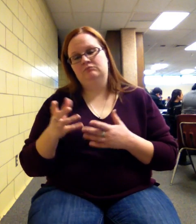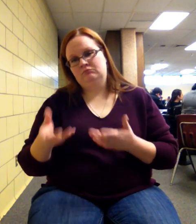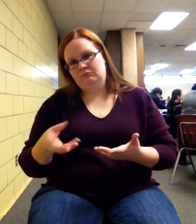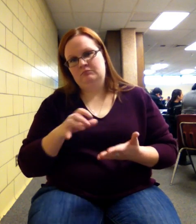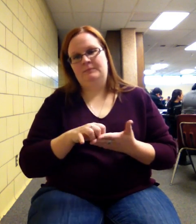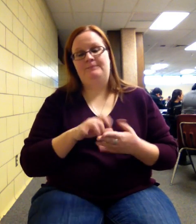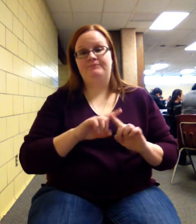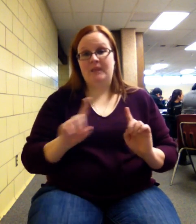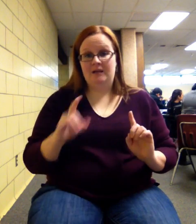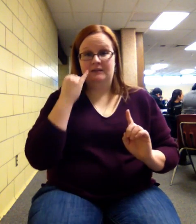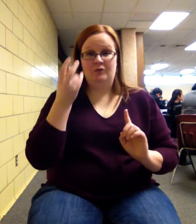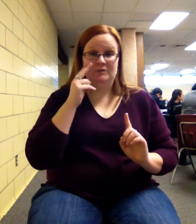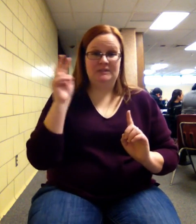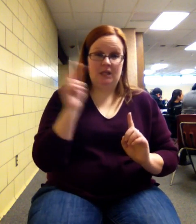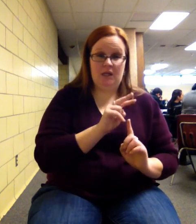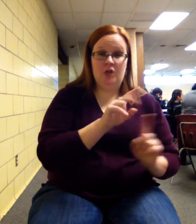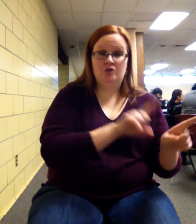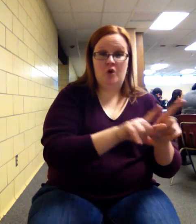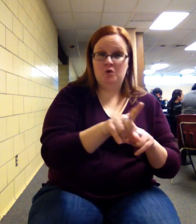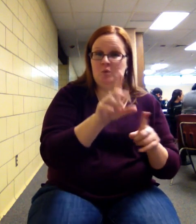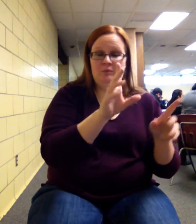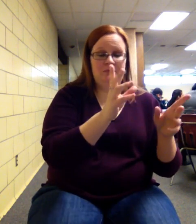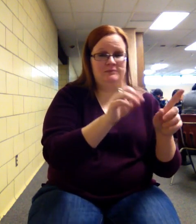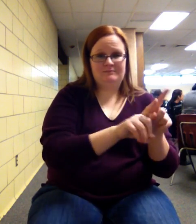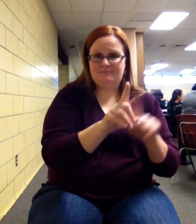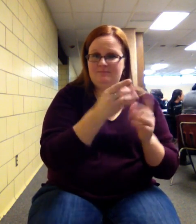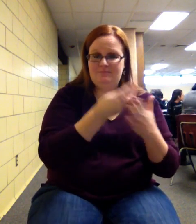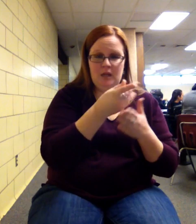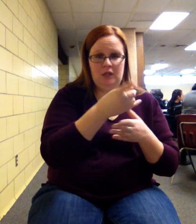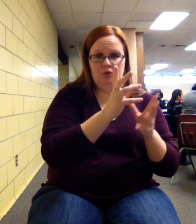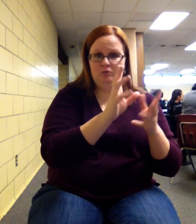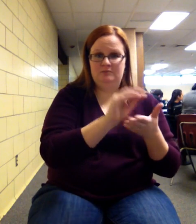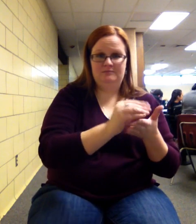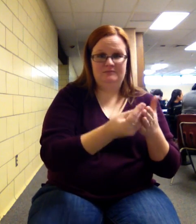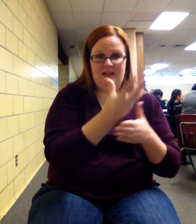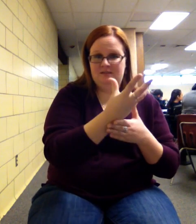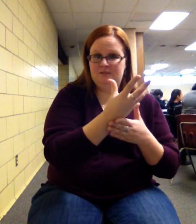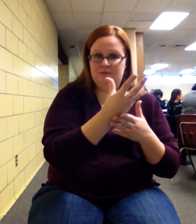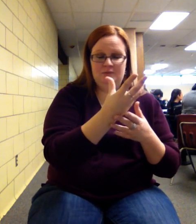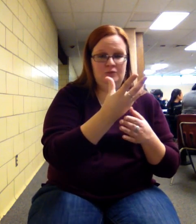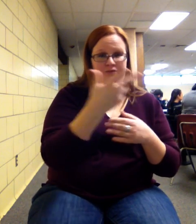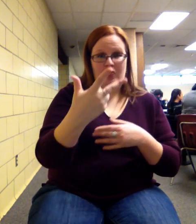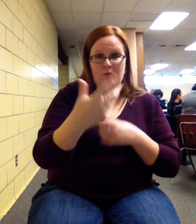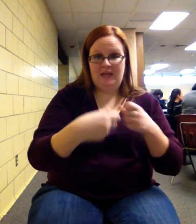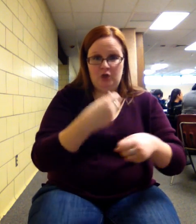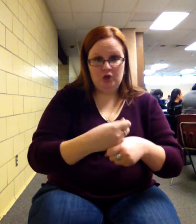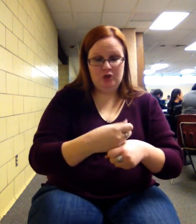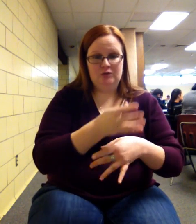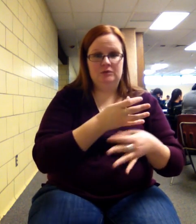But if you would have seen it that it's also the same money you put in at year 2 and it grew at 6% for 3 periods, you get the same answer because it's just